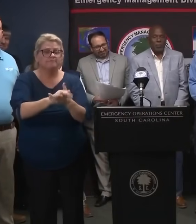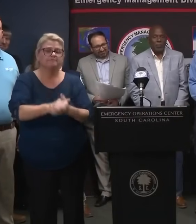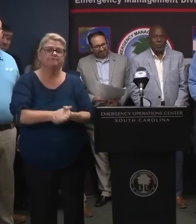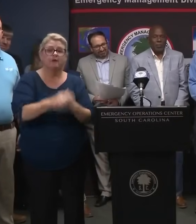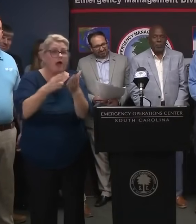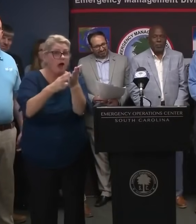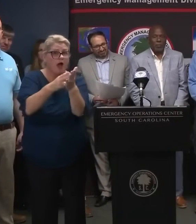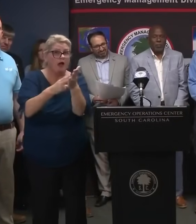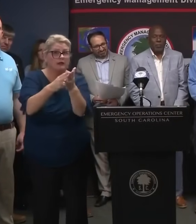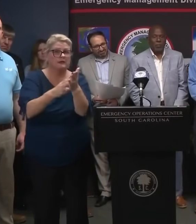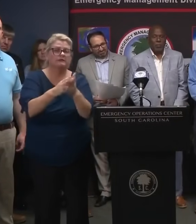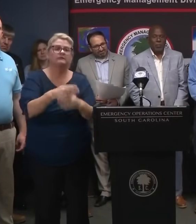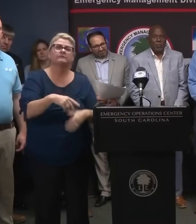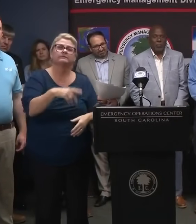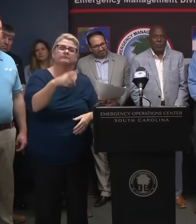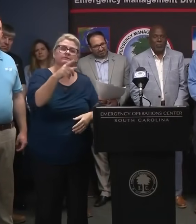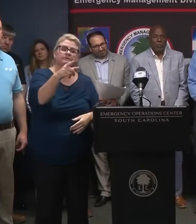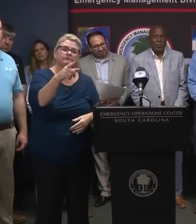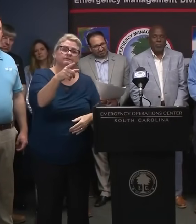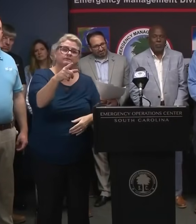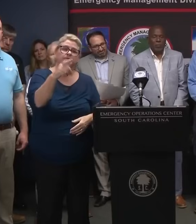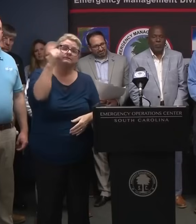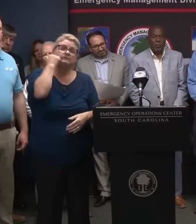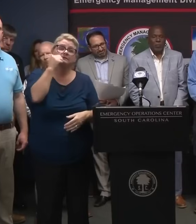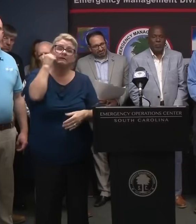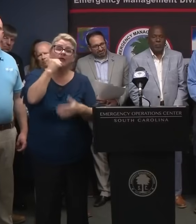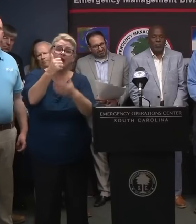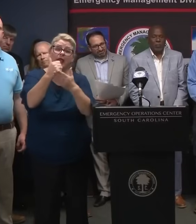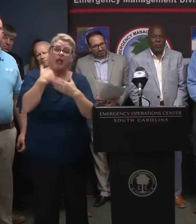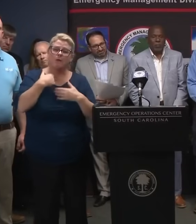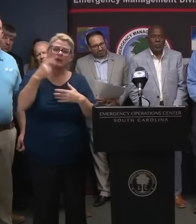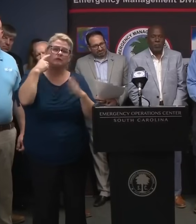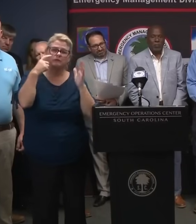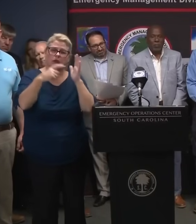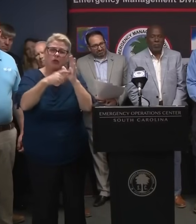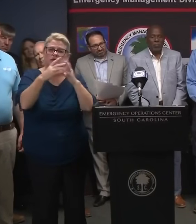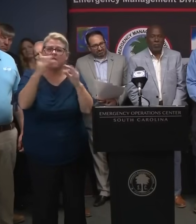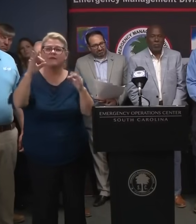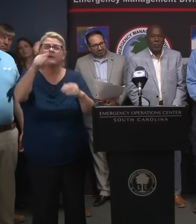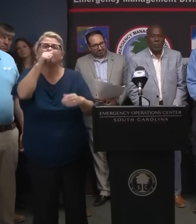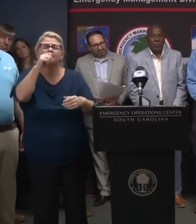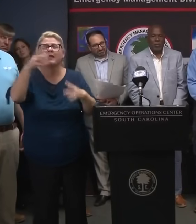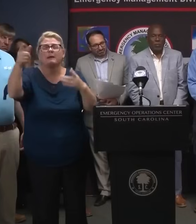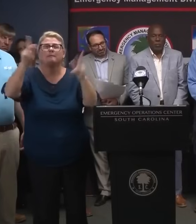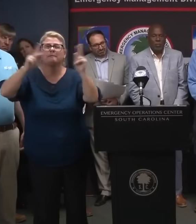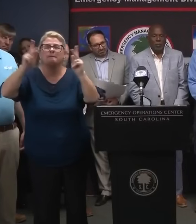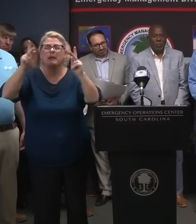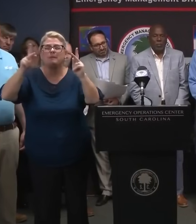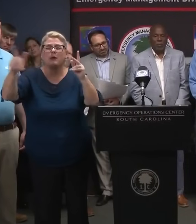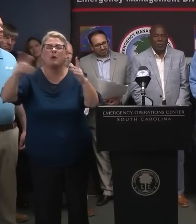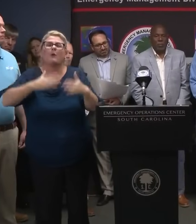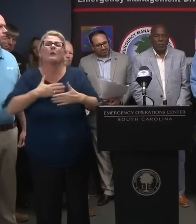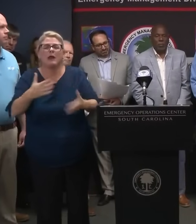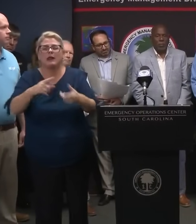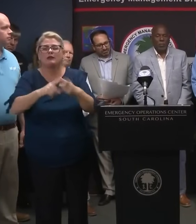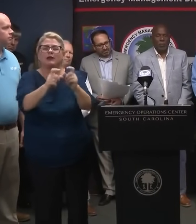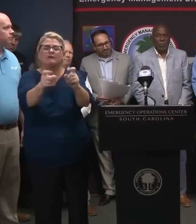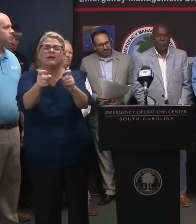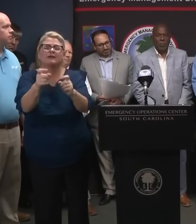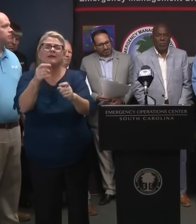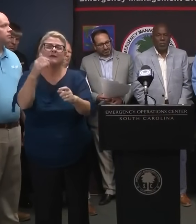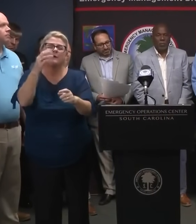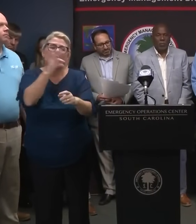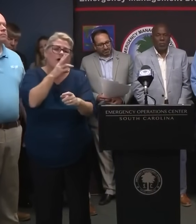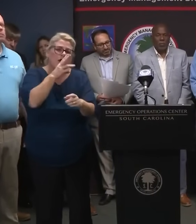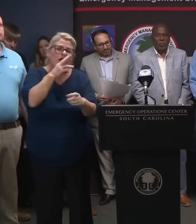More questions? Yes. So when it comes to the daily assistance, we're seeing a lot of, you know, private citizens offering water, places to charge phones,